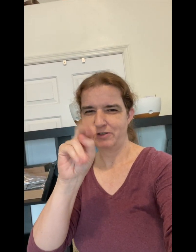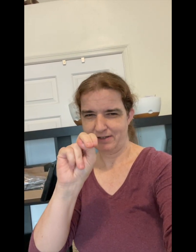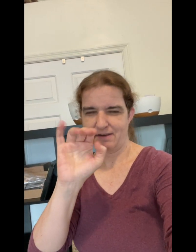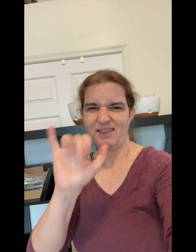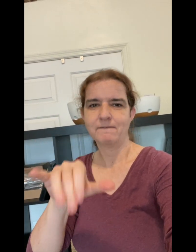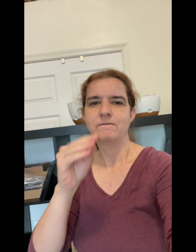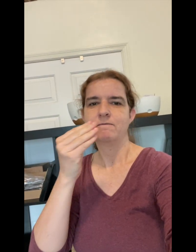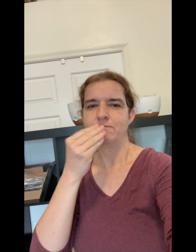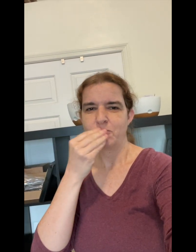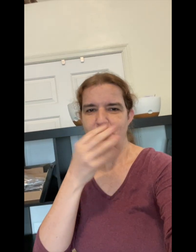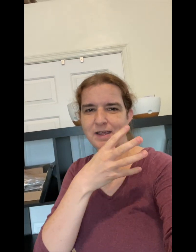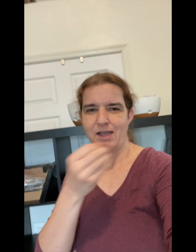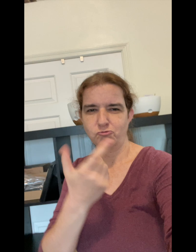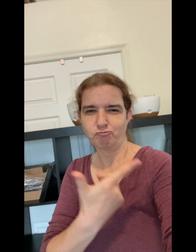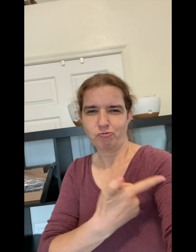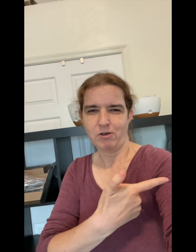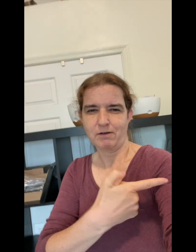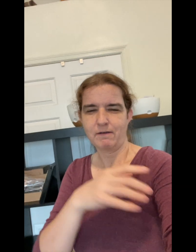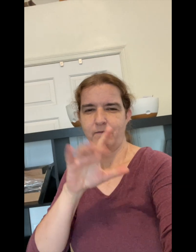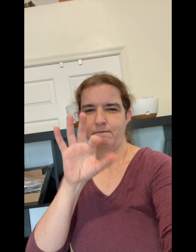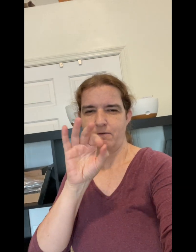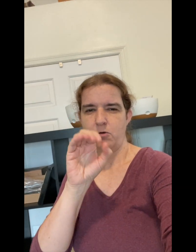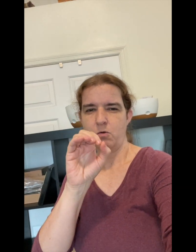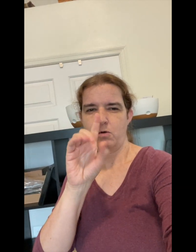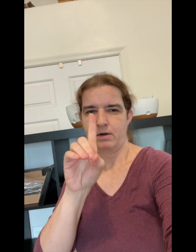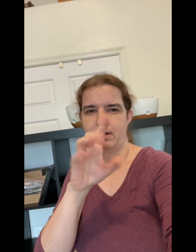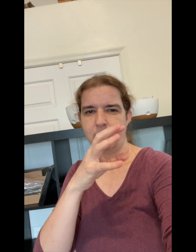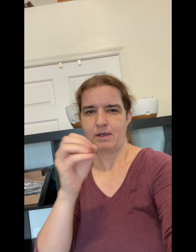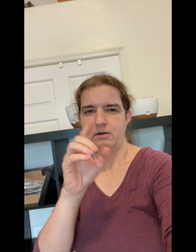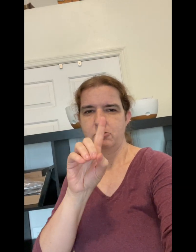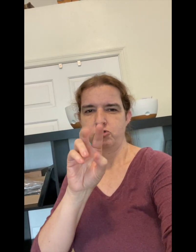Administration. That's Food and Drug